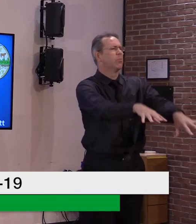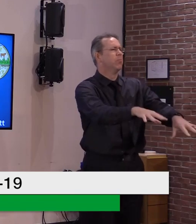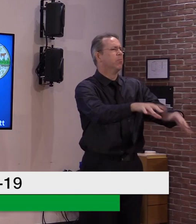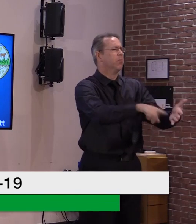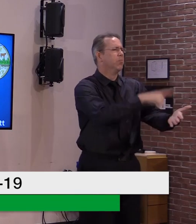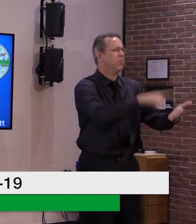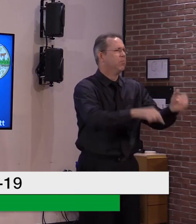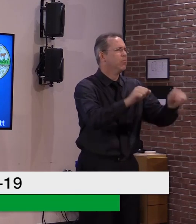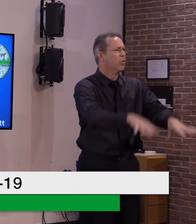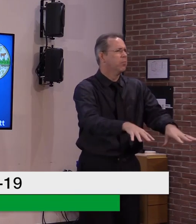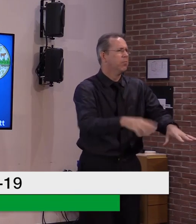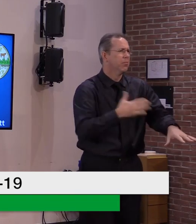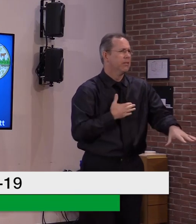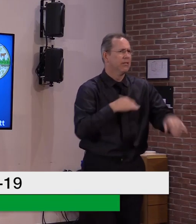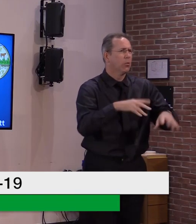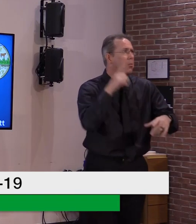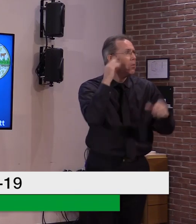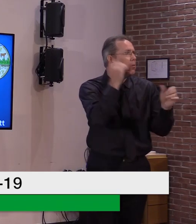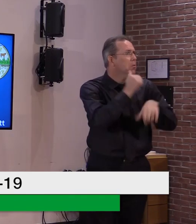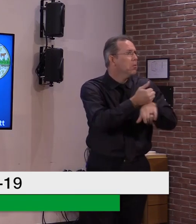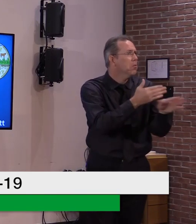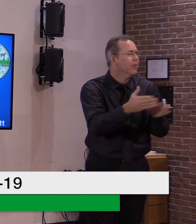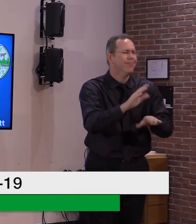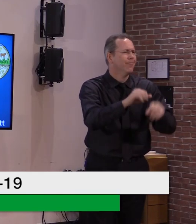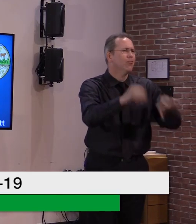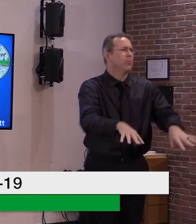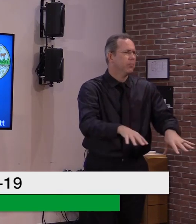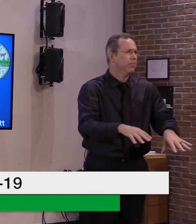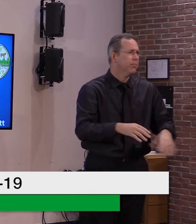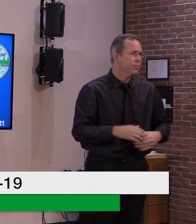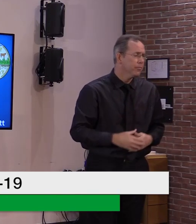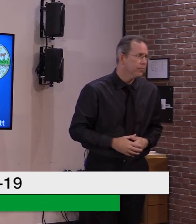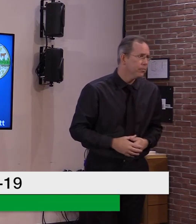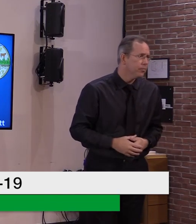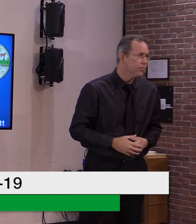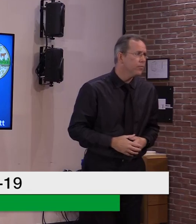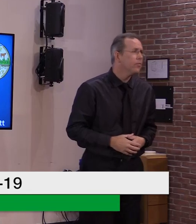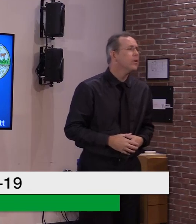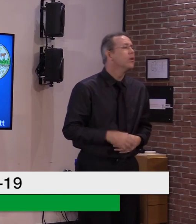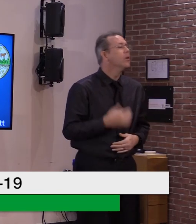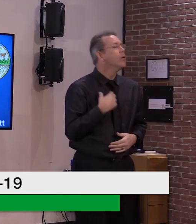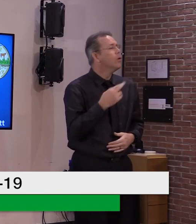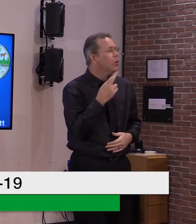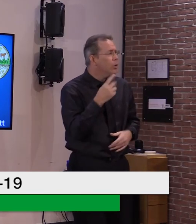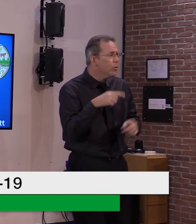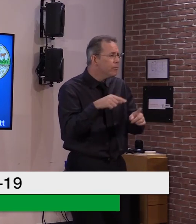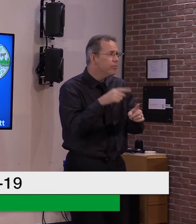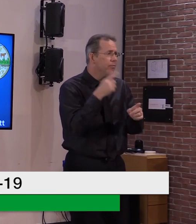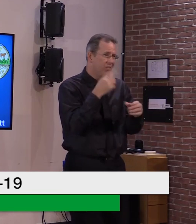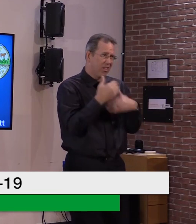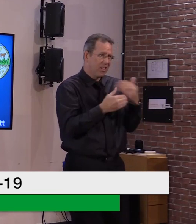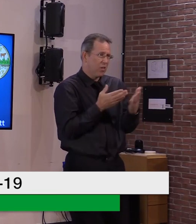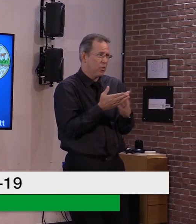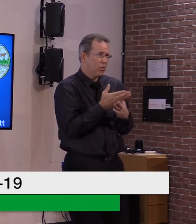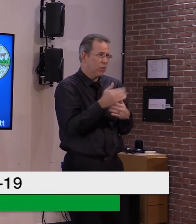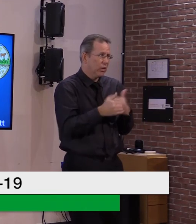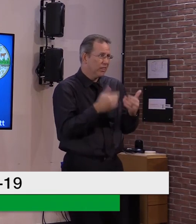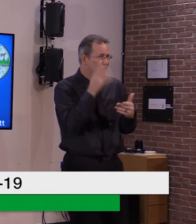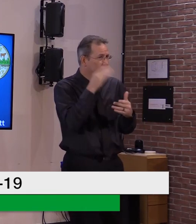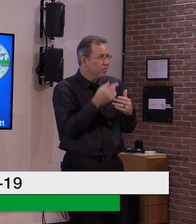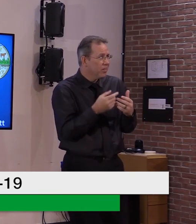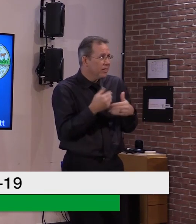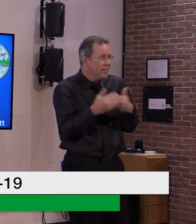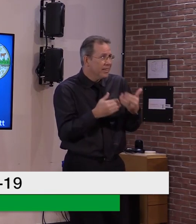over the hump into the next year when the the vaccine will be there i mean we've seen some promising news with the the